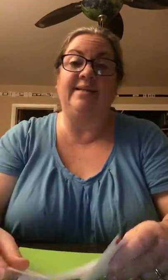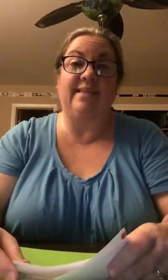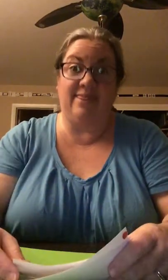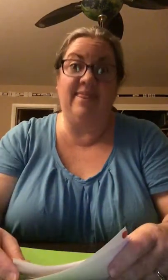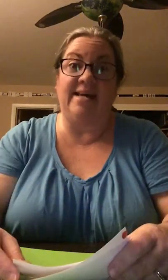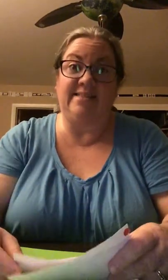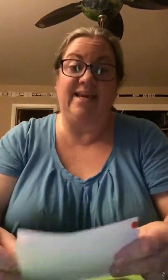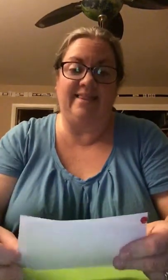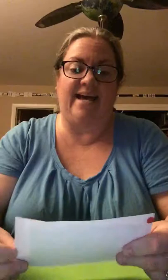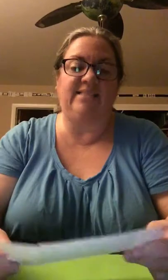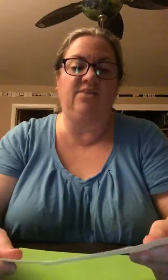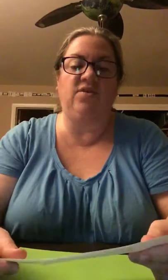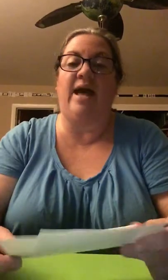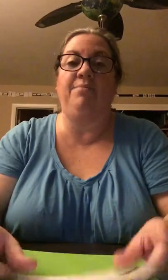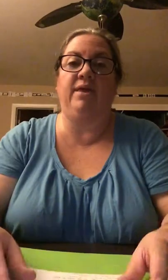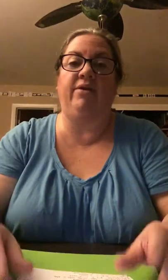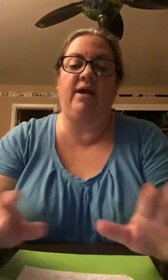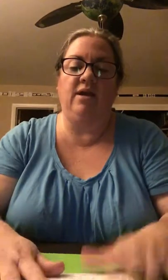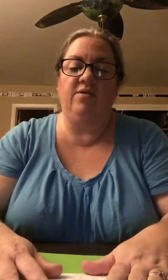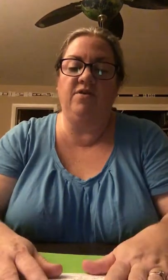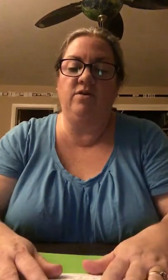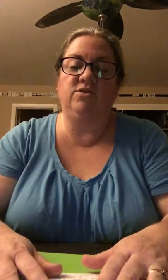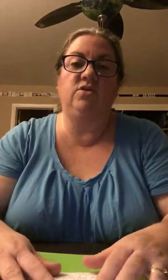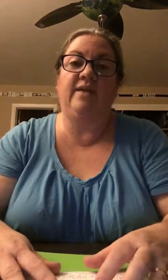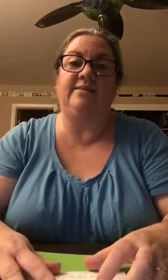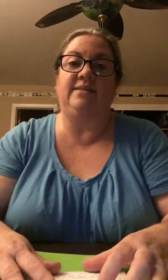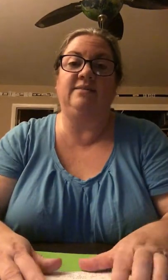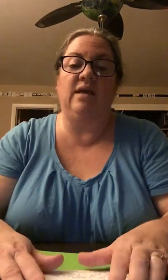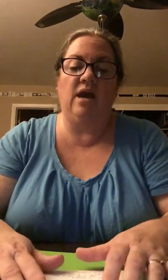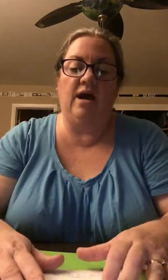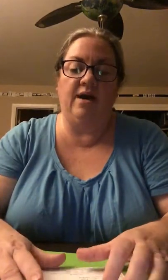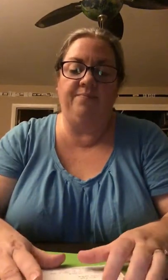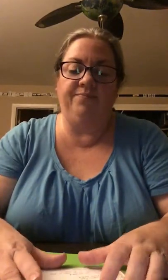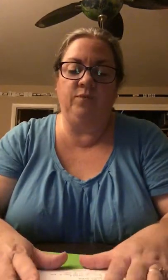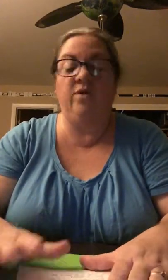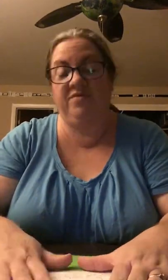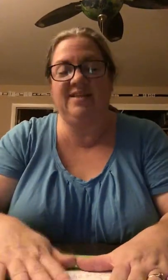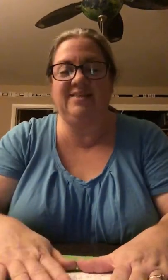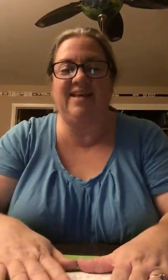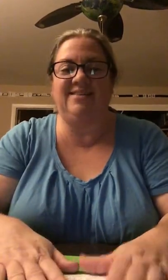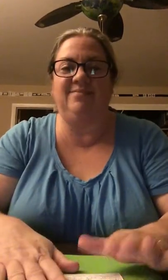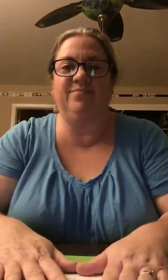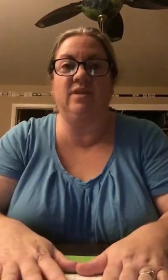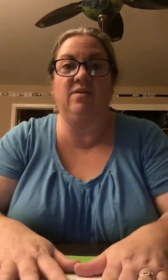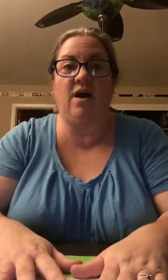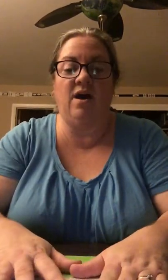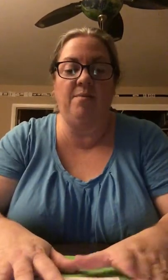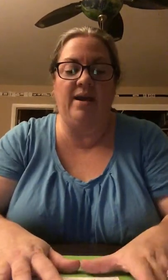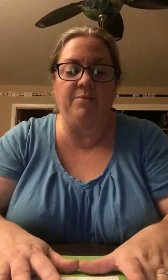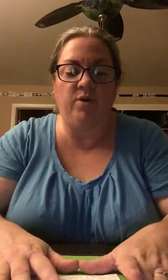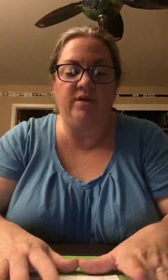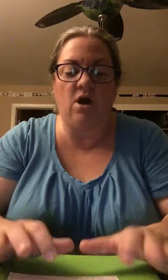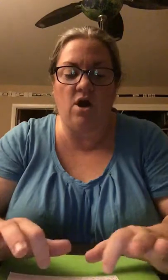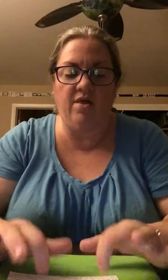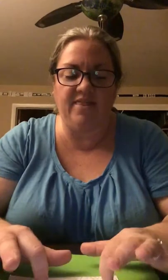Guys, that's it. That's the vocabulary for those 2 lessons, or for this lesson. And I'm going to call